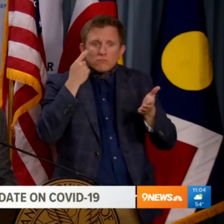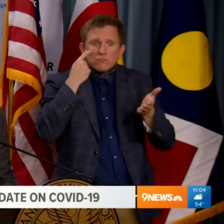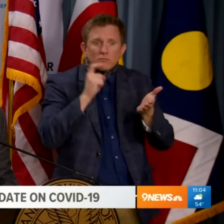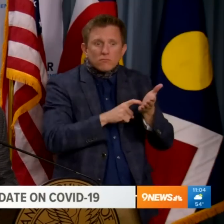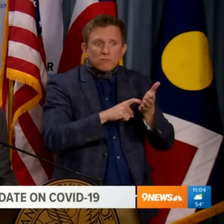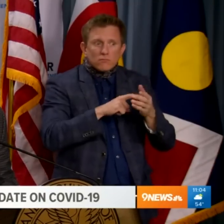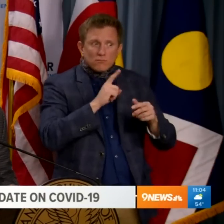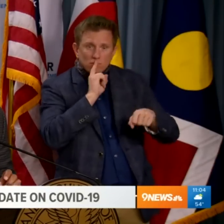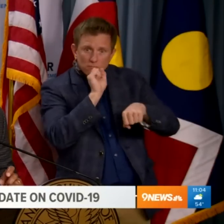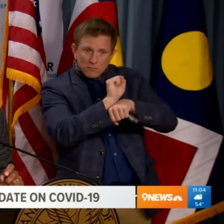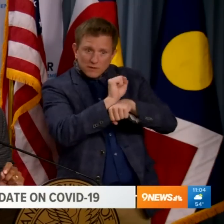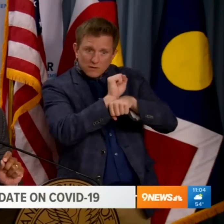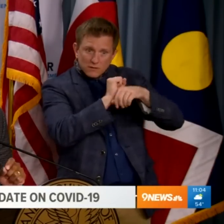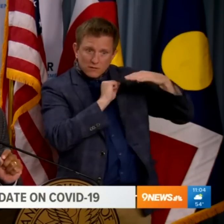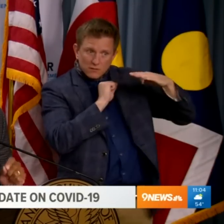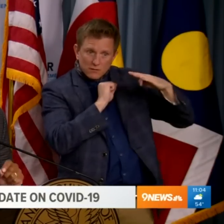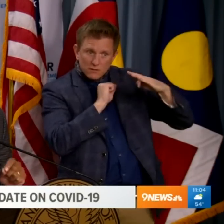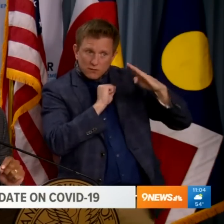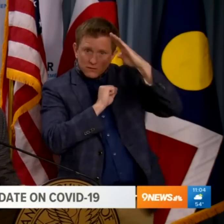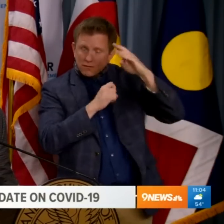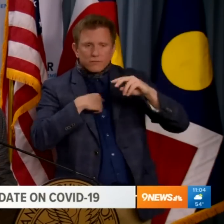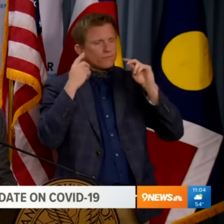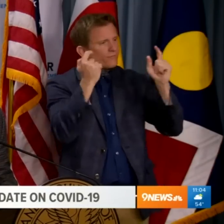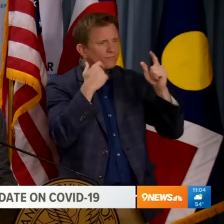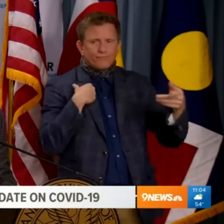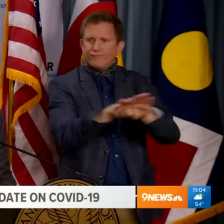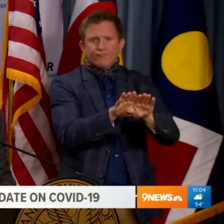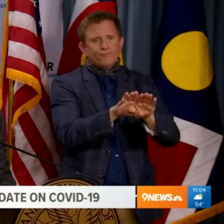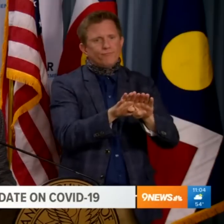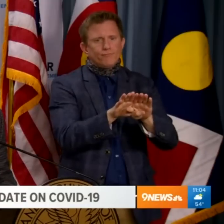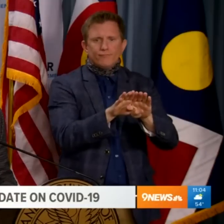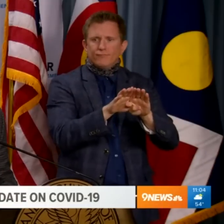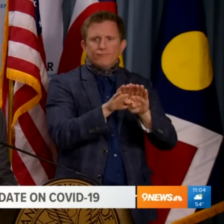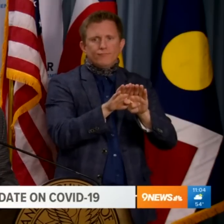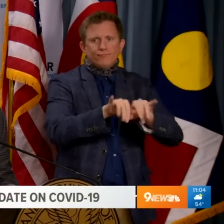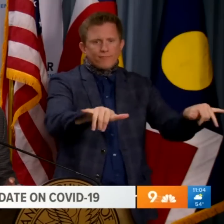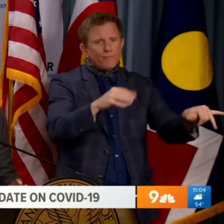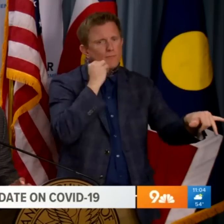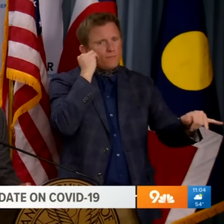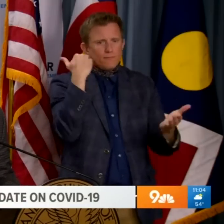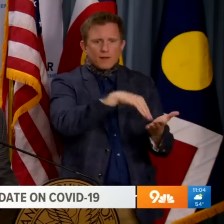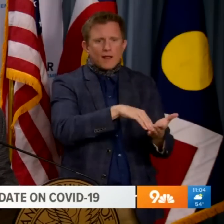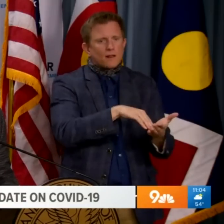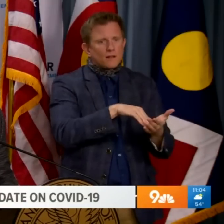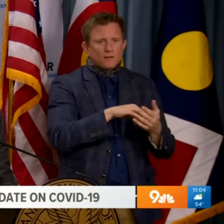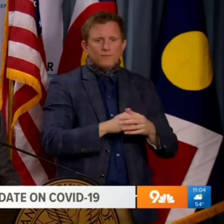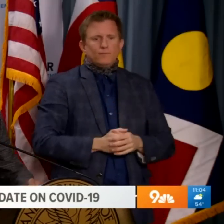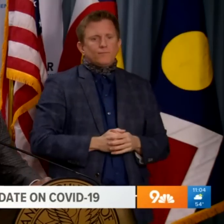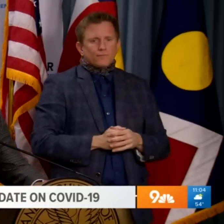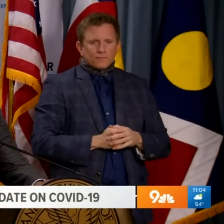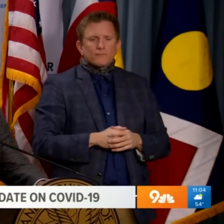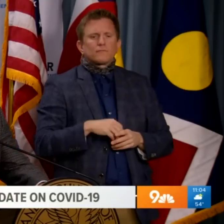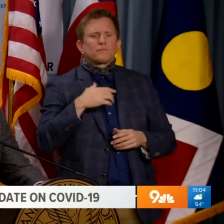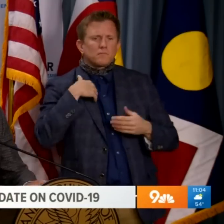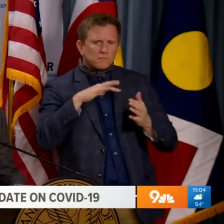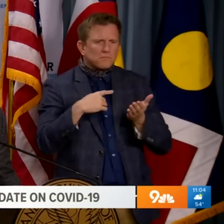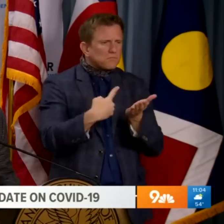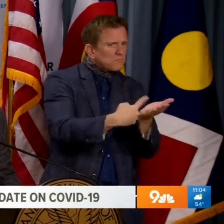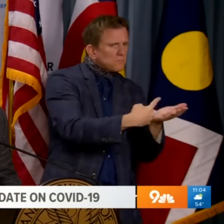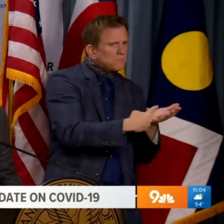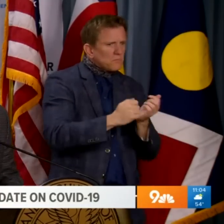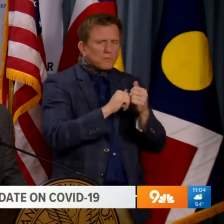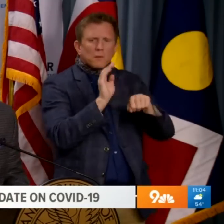orders here in the city of Denver. We're working on several scenarios to ensure this is a slow, phased, and controlled reopening. And